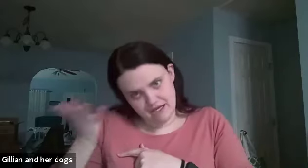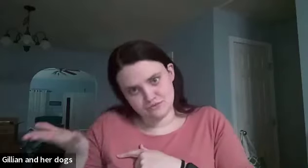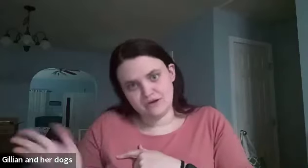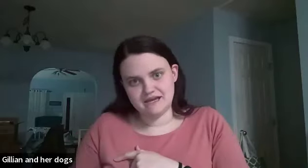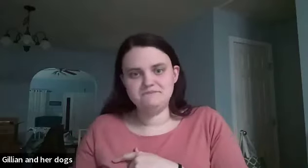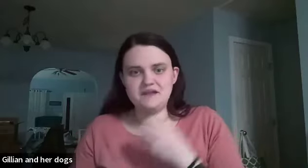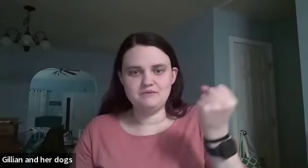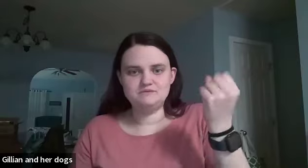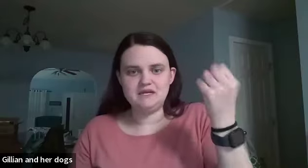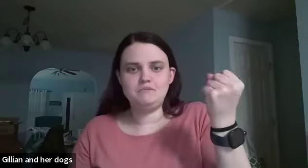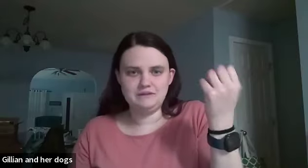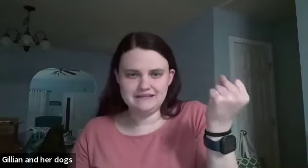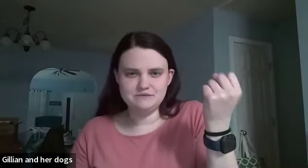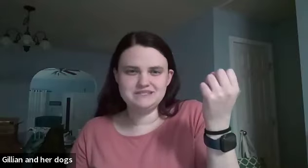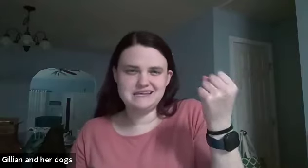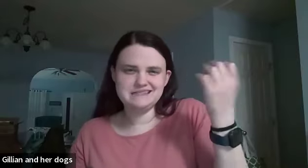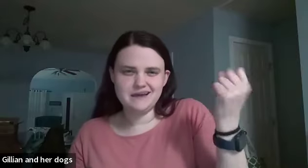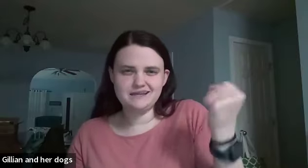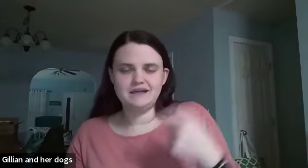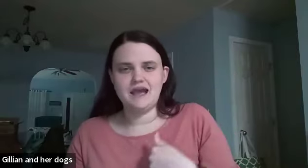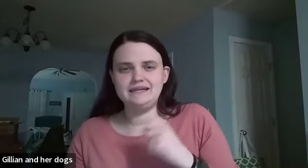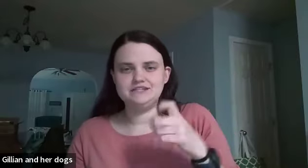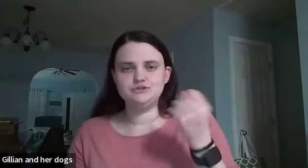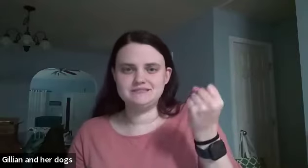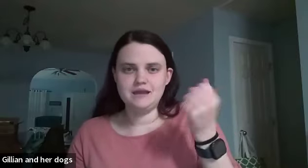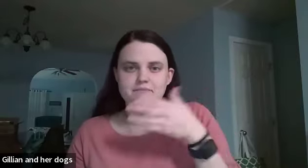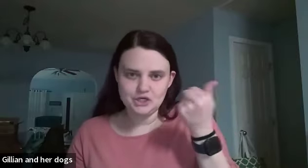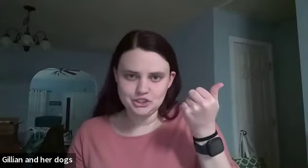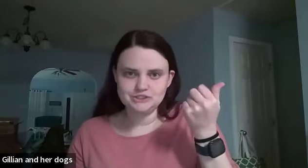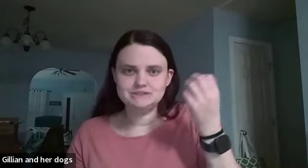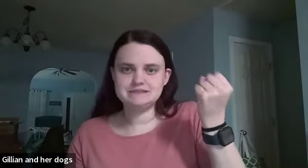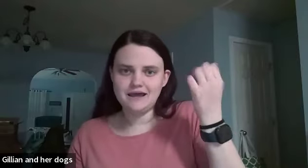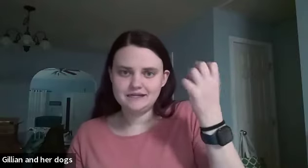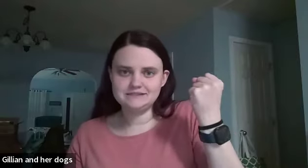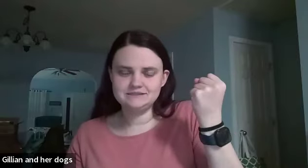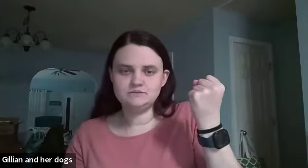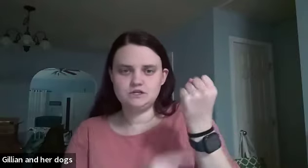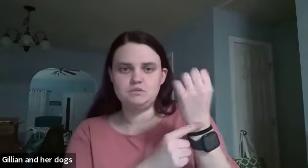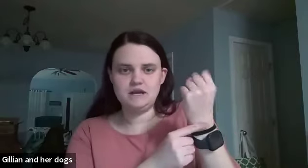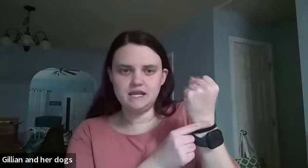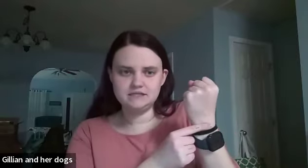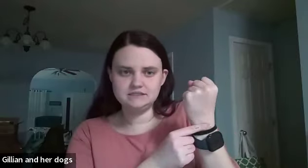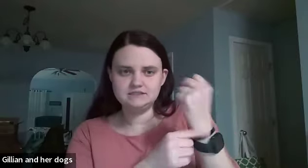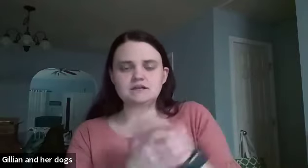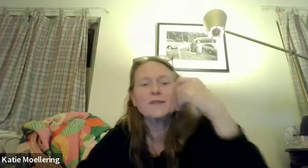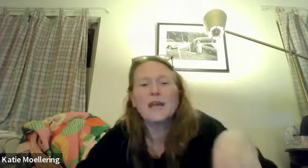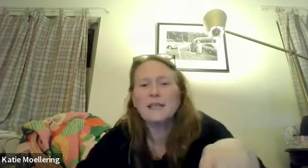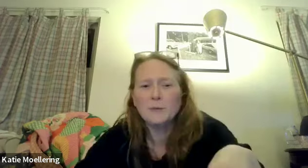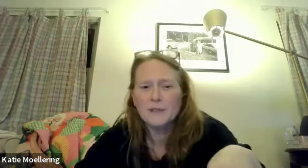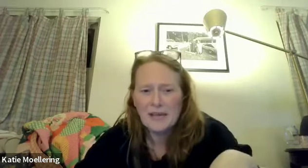That's what I'll say. I was being more lazy with saying sign. Like I need to sign better. Sign where it's one hand. Are you saying that you were signing